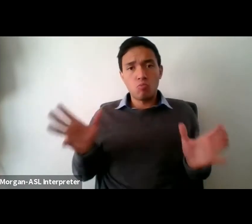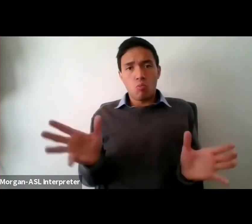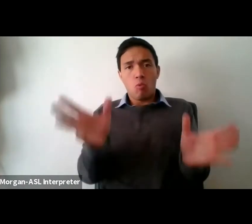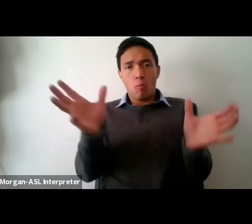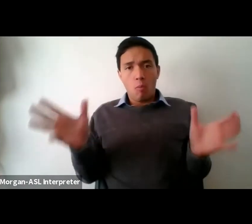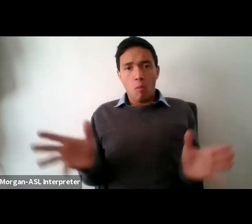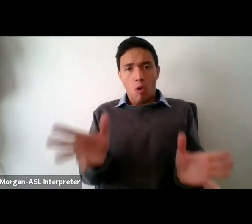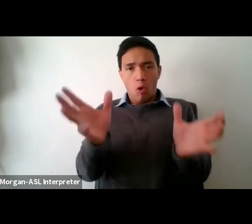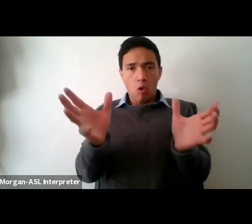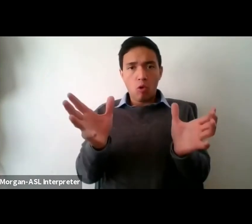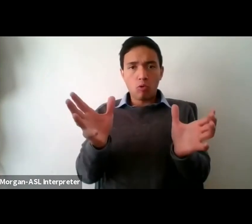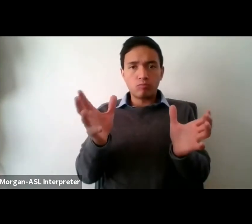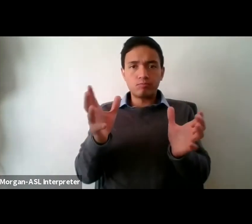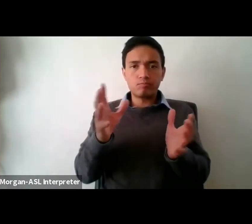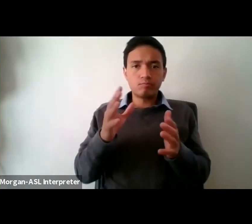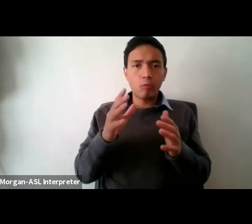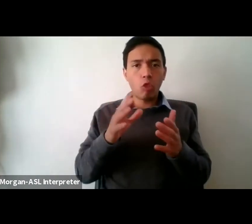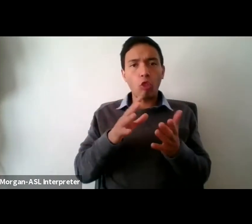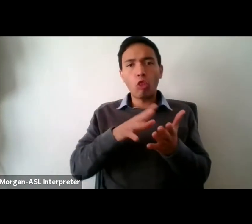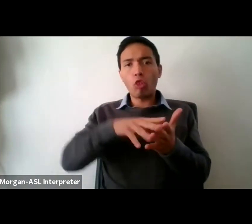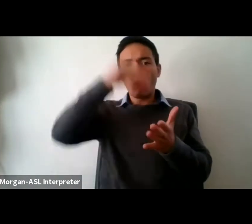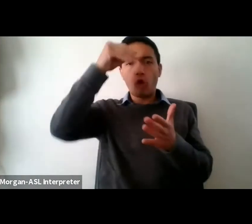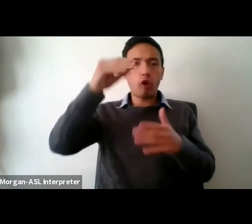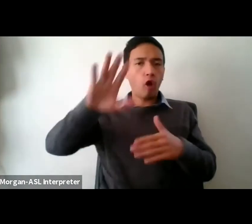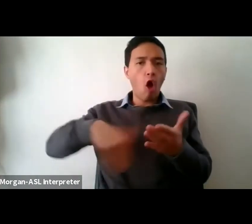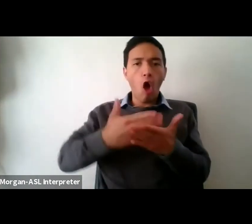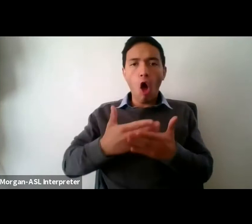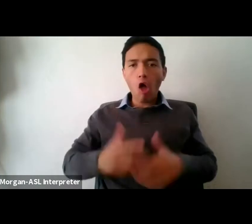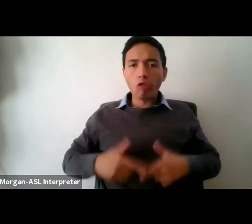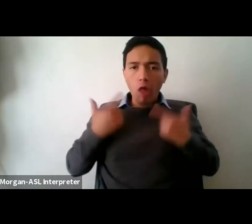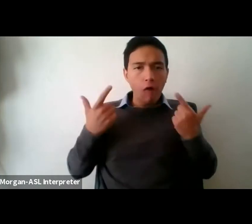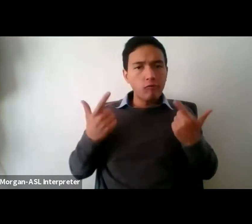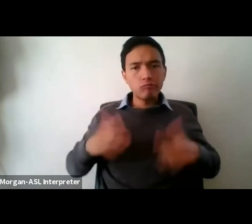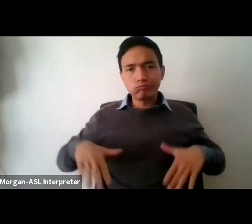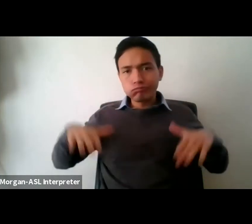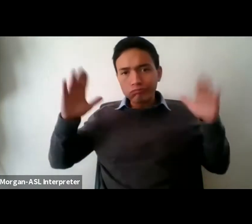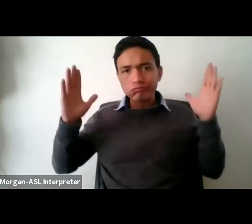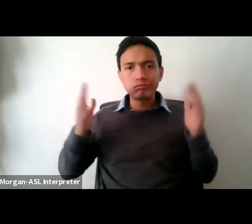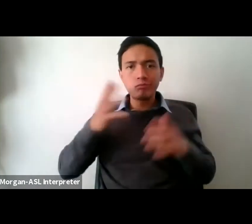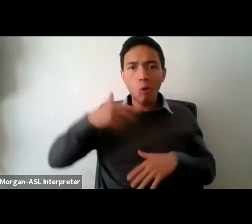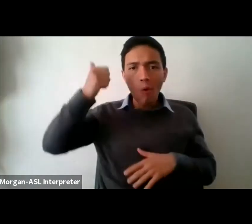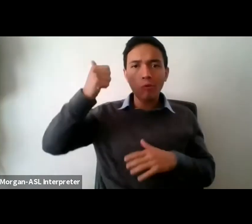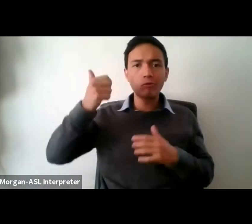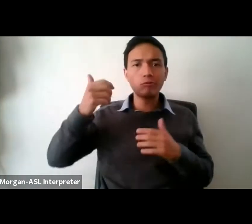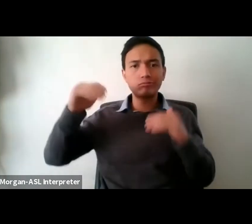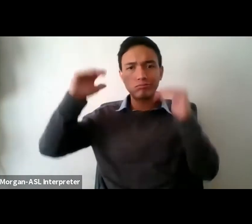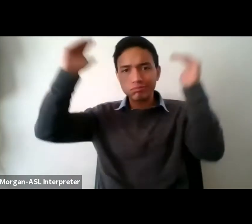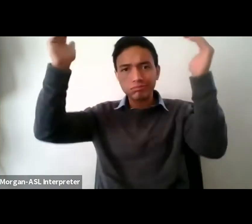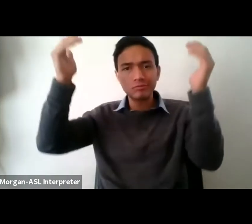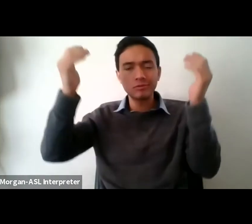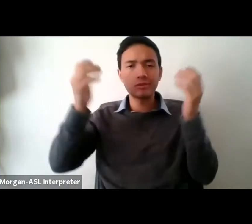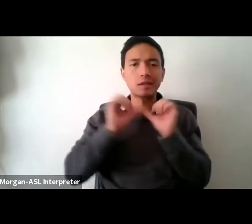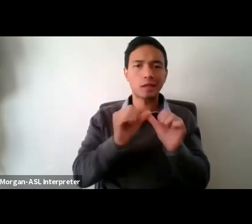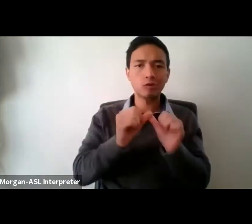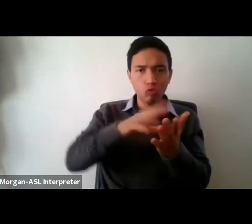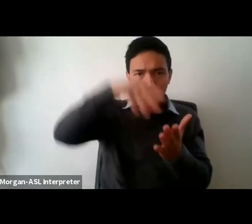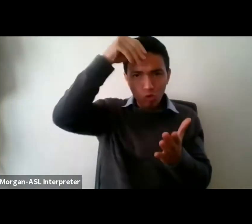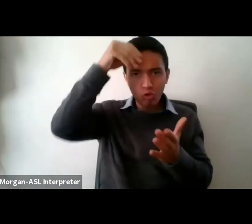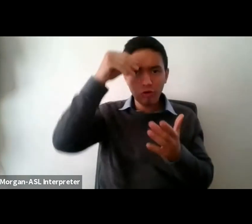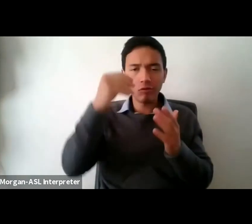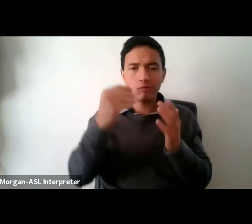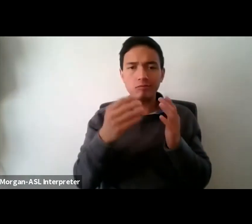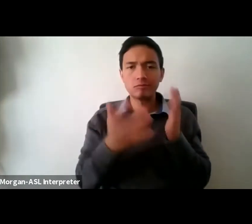lifelong learning for digital skills, as well as individual optimization